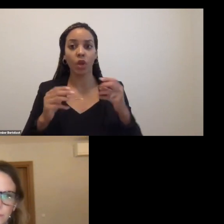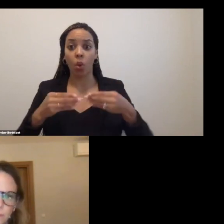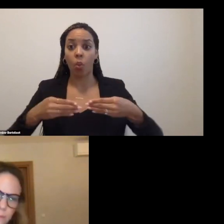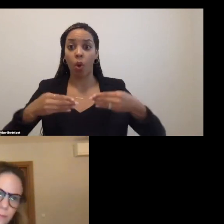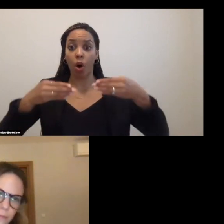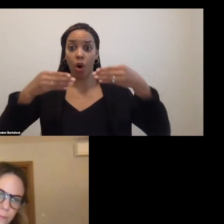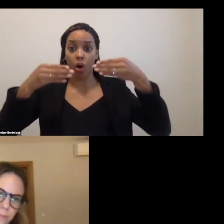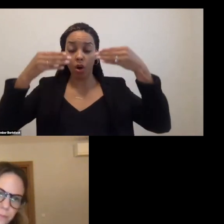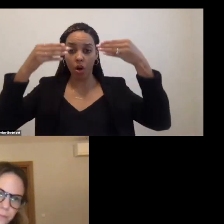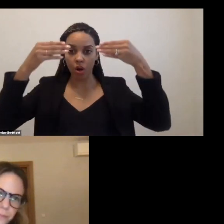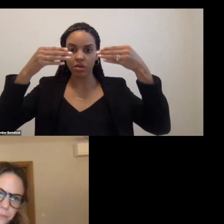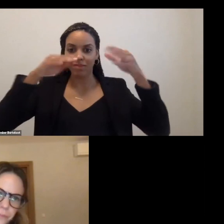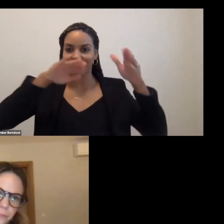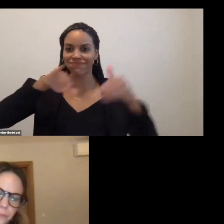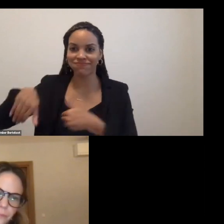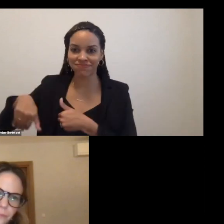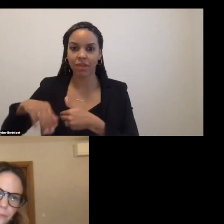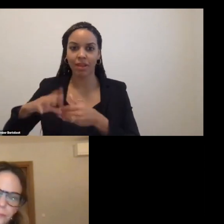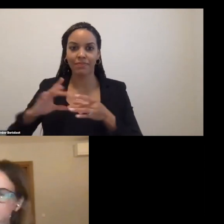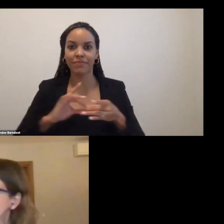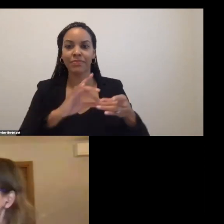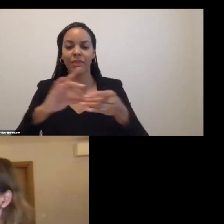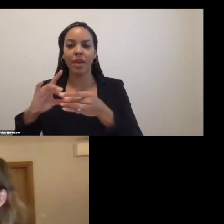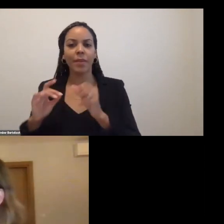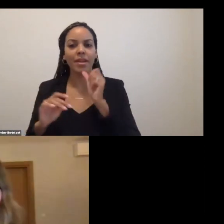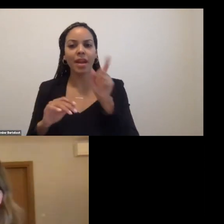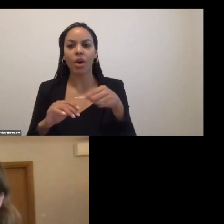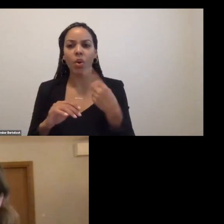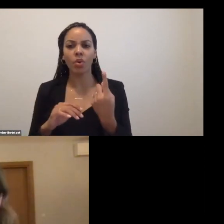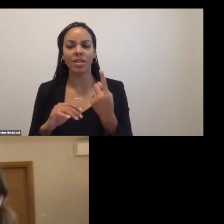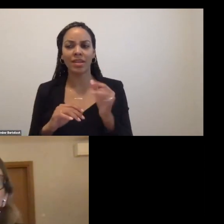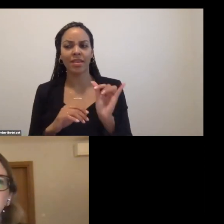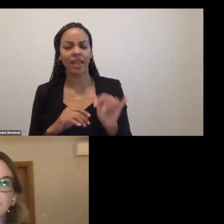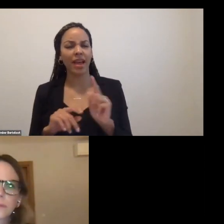and not only the pandemic, also the